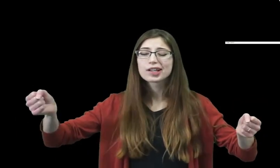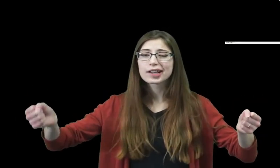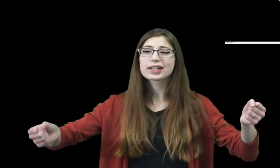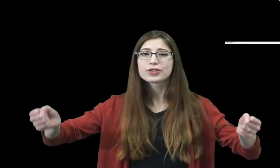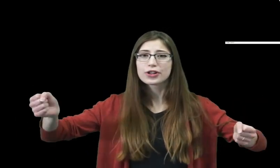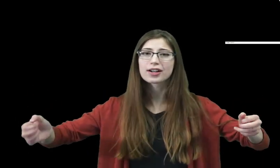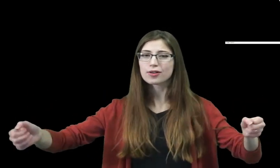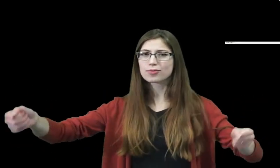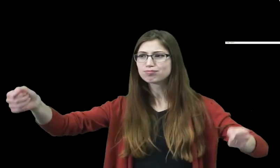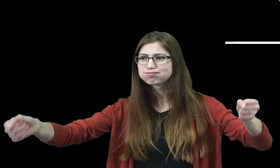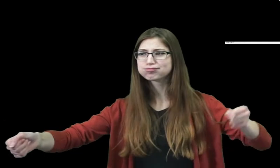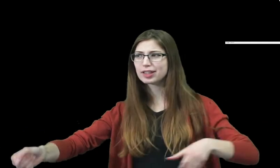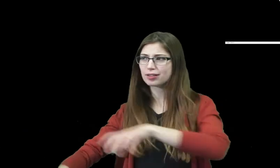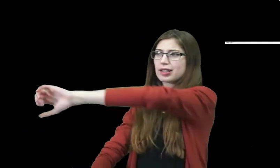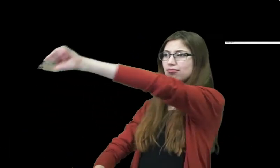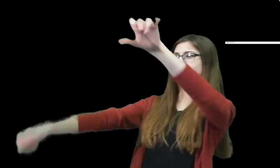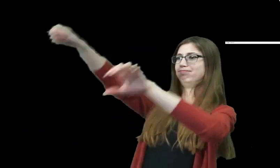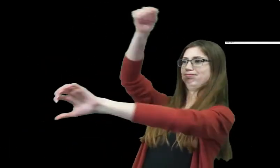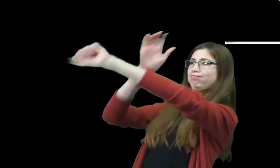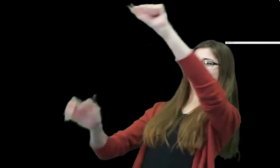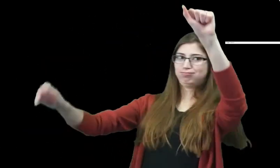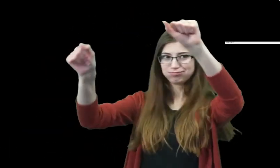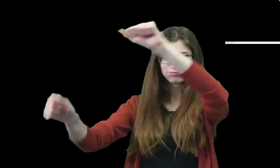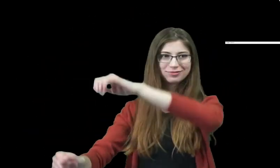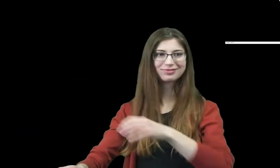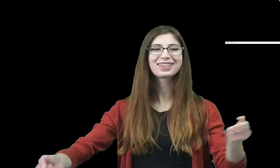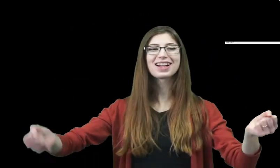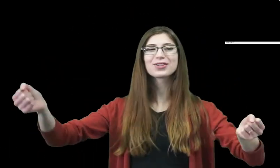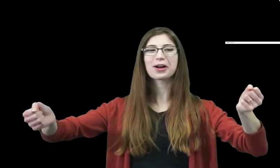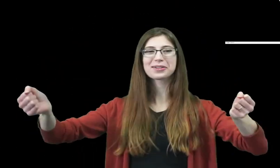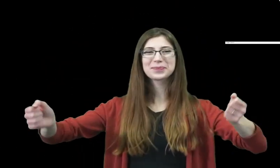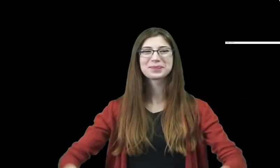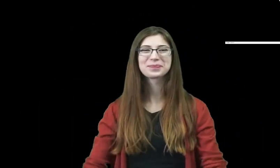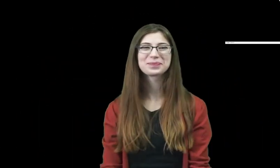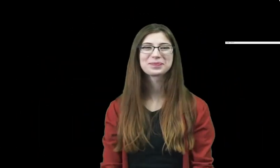Get your truck going. Yeah, you gotta. Truck.